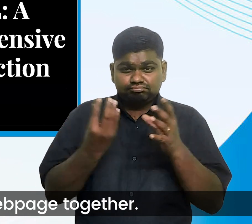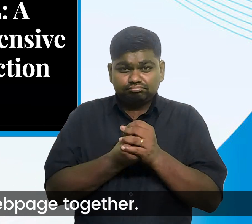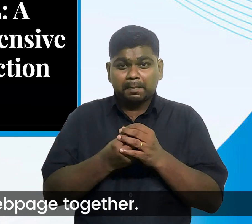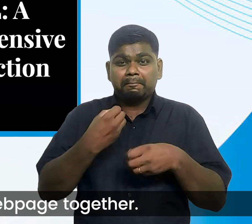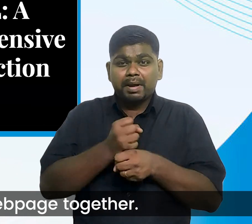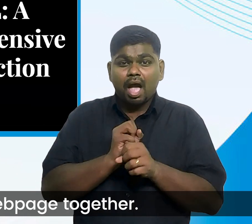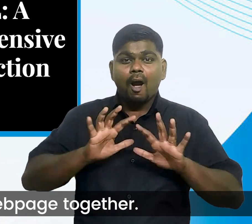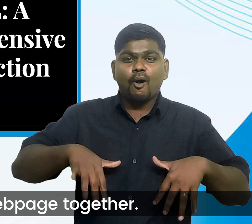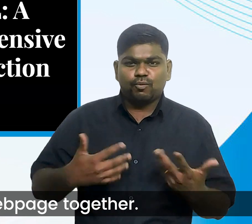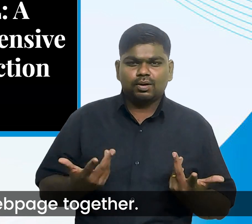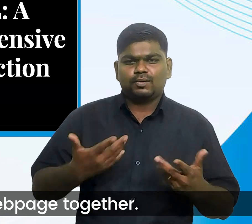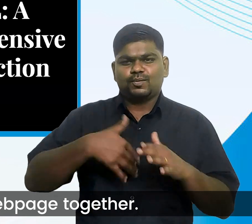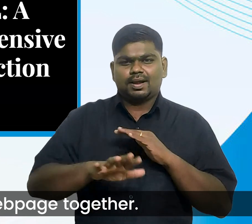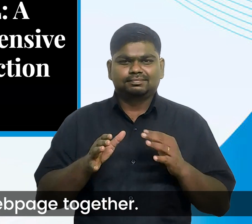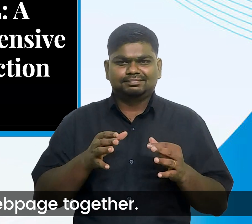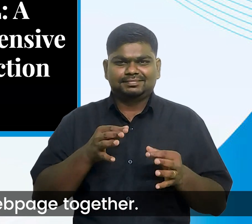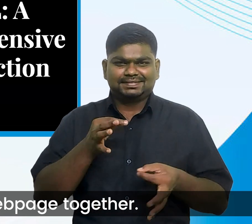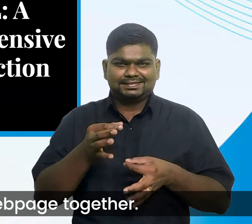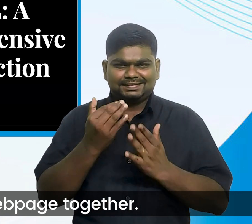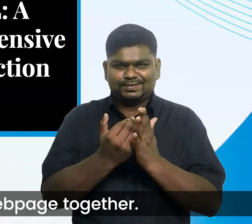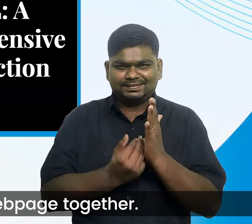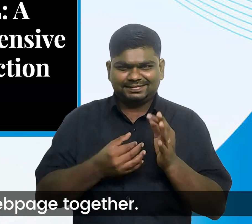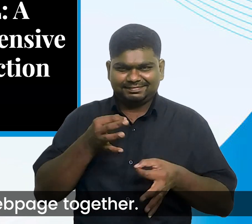web page together.